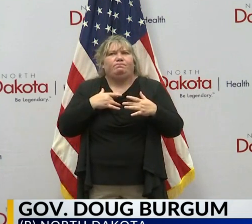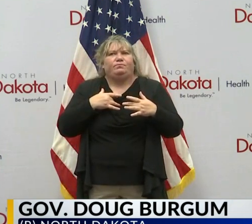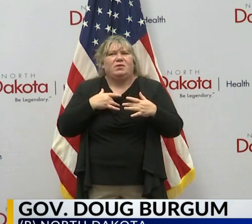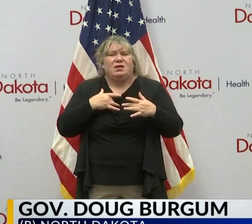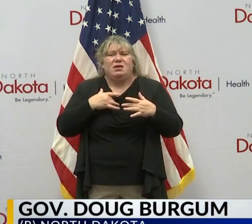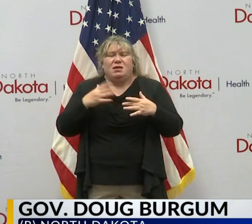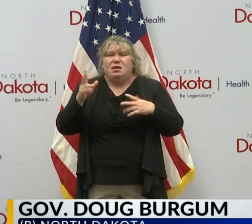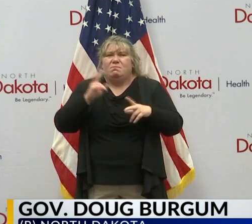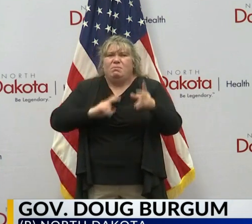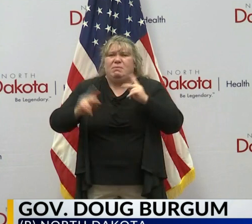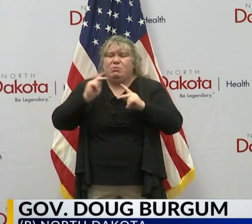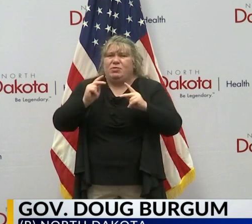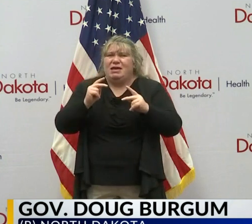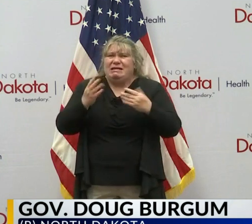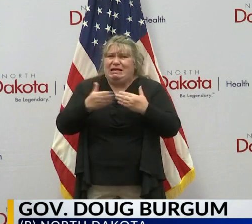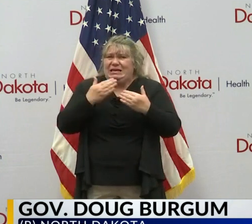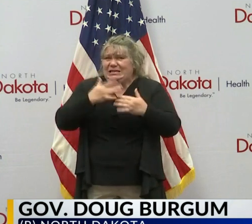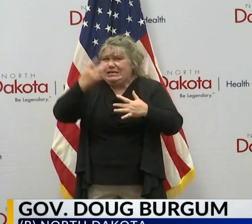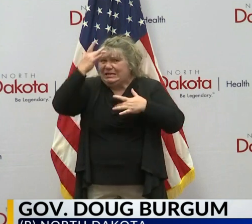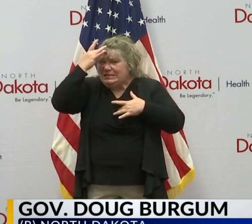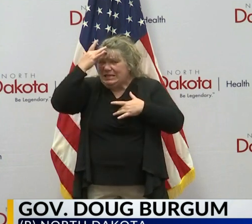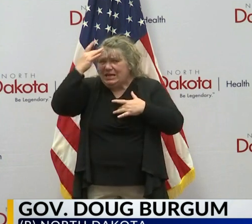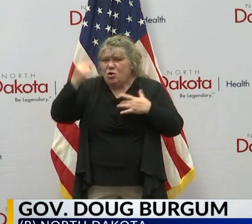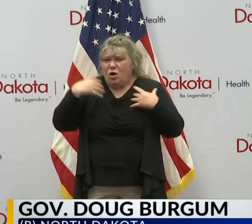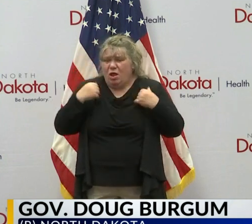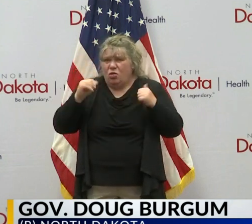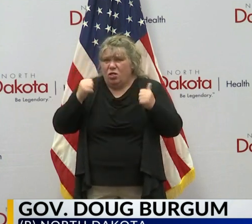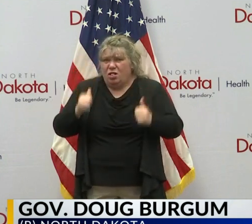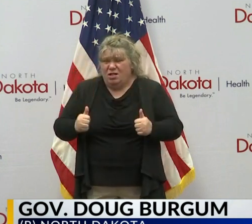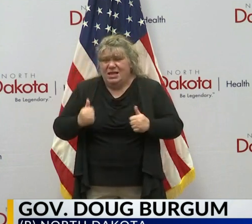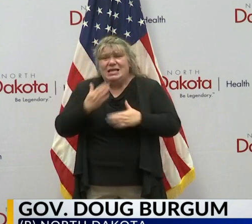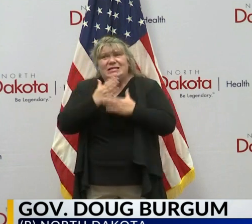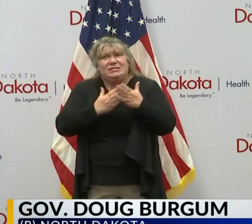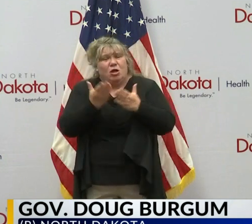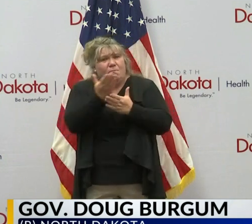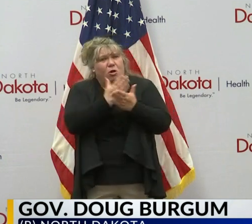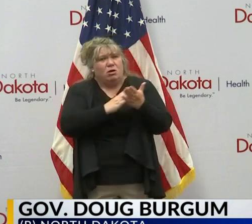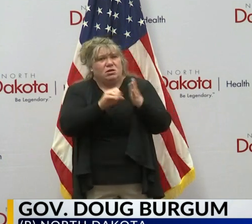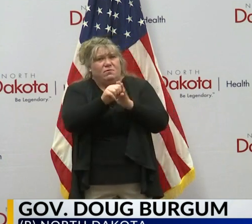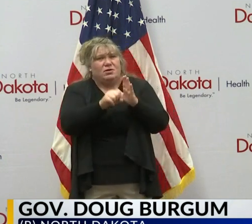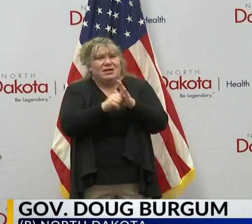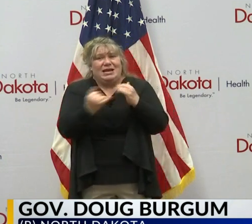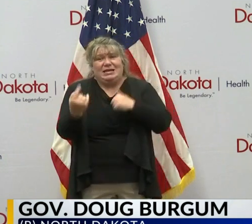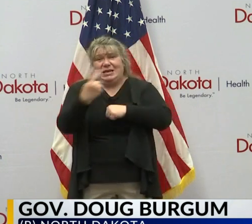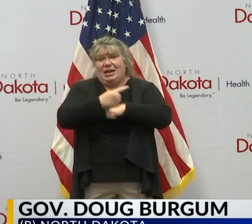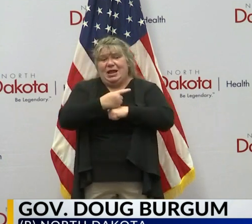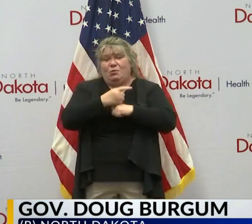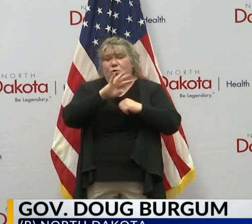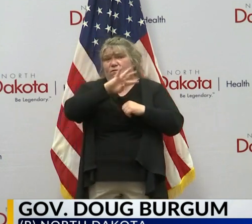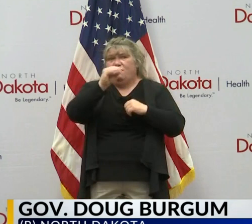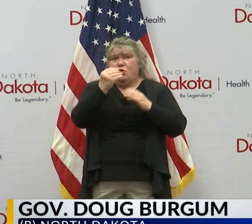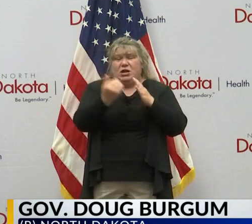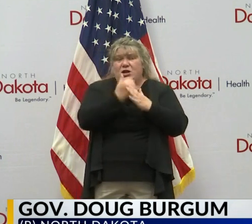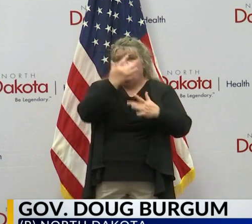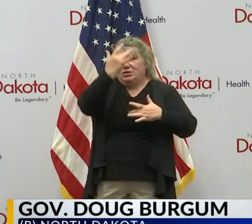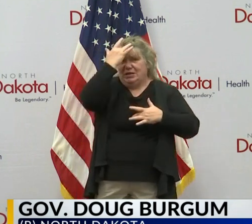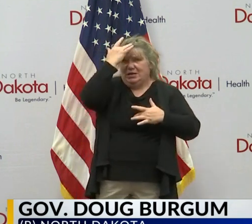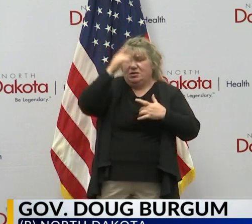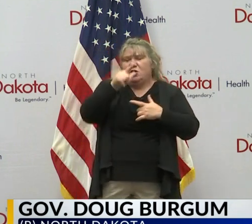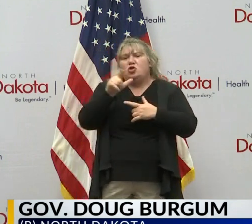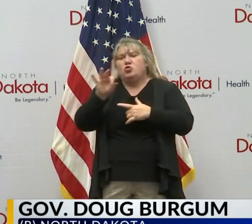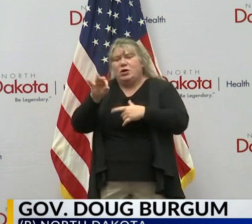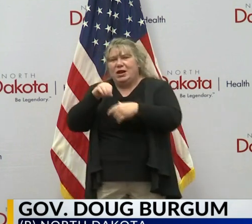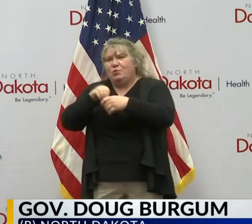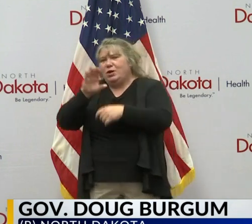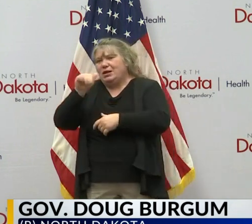vulnerable populations, and we've still got some concerns about some part of our state. Today with 40 new cases, 29 of those